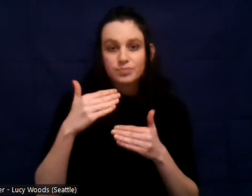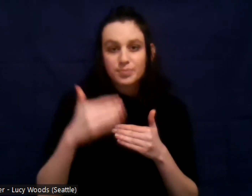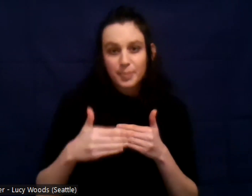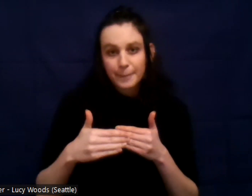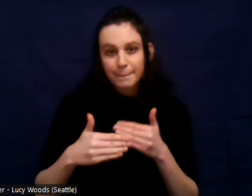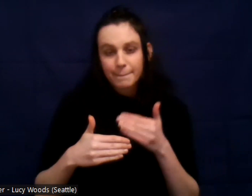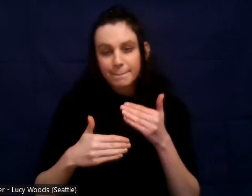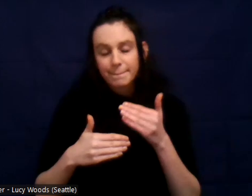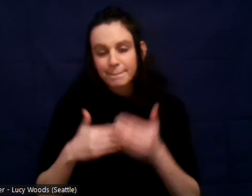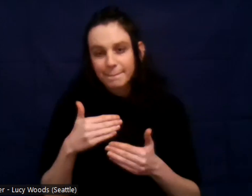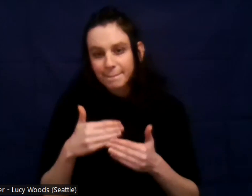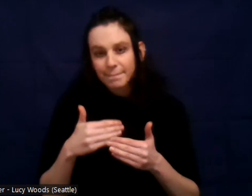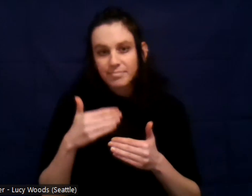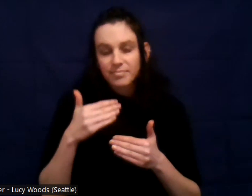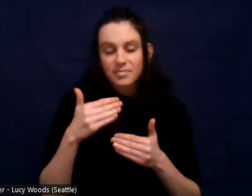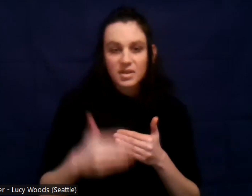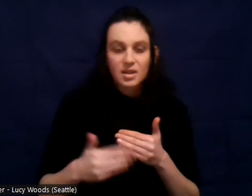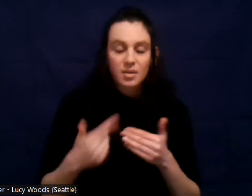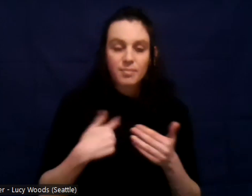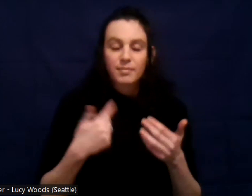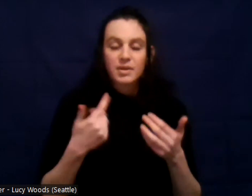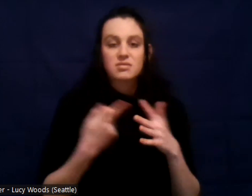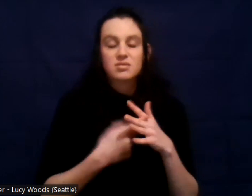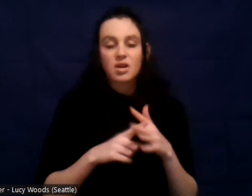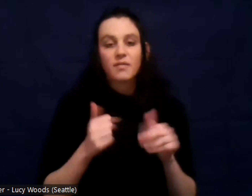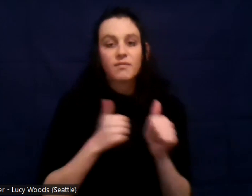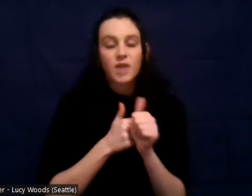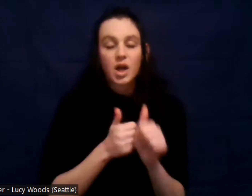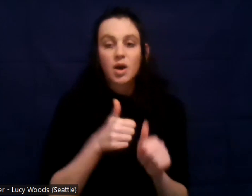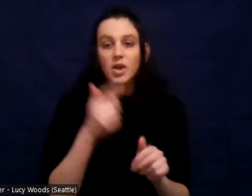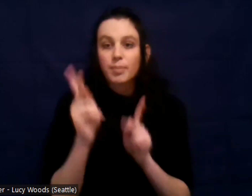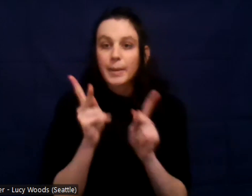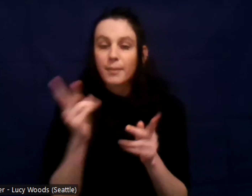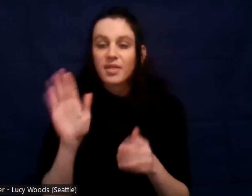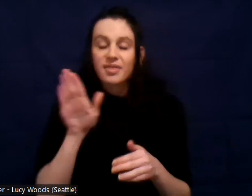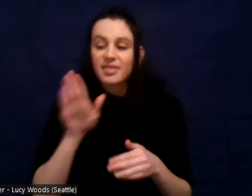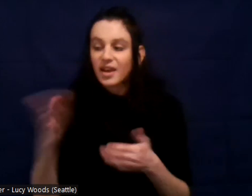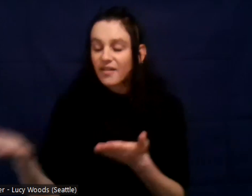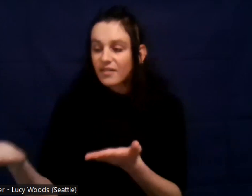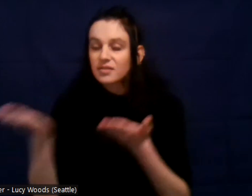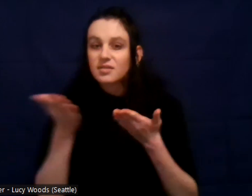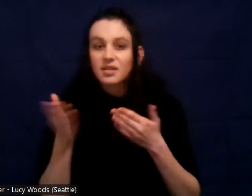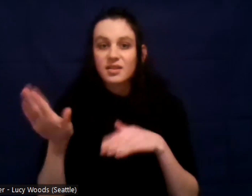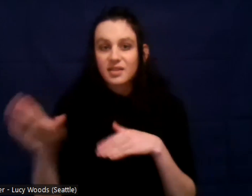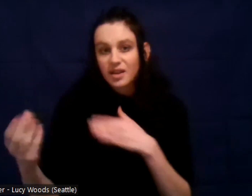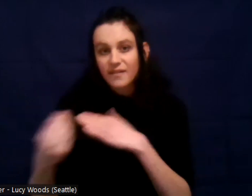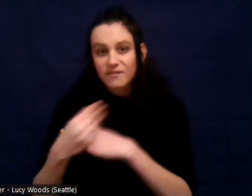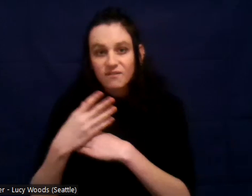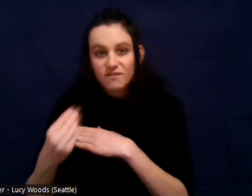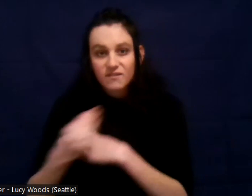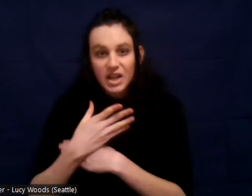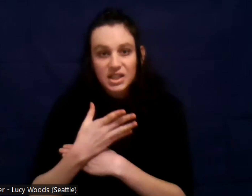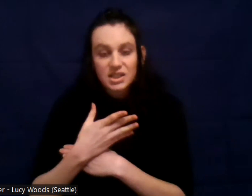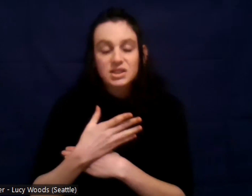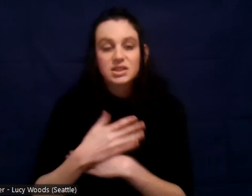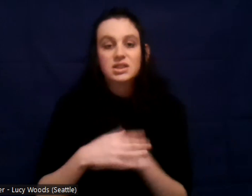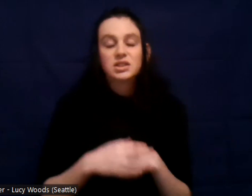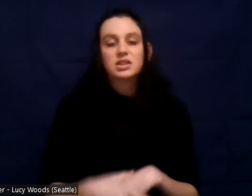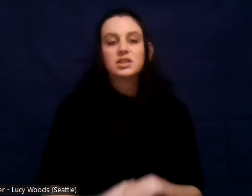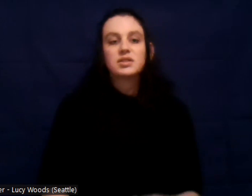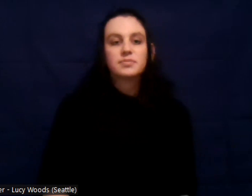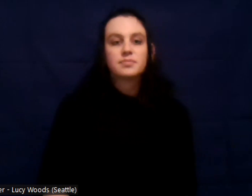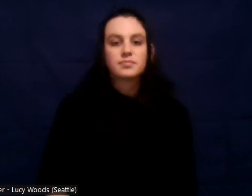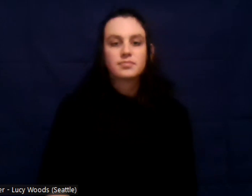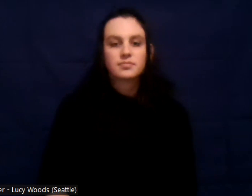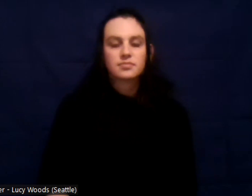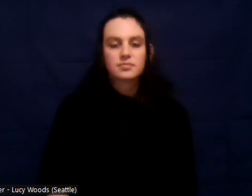the other, and I started following suggestions. I just did whatever the people around me suggested that I do. And I